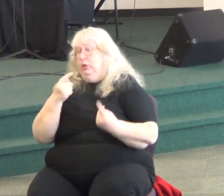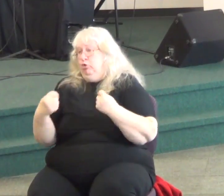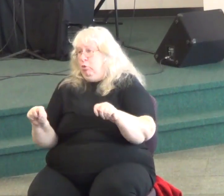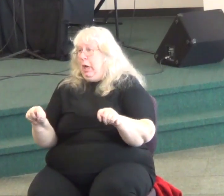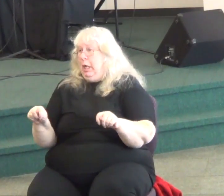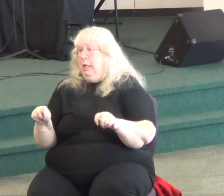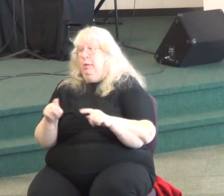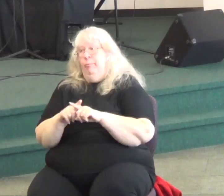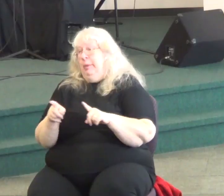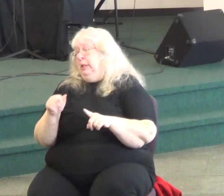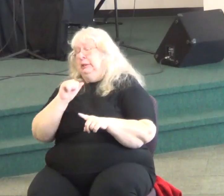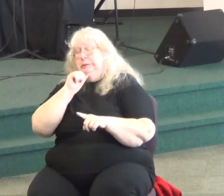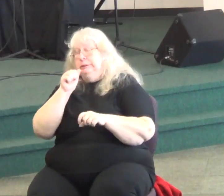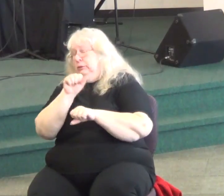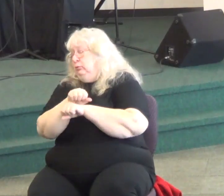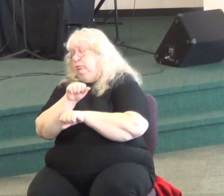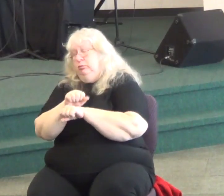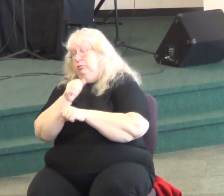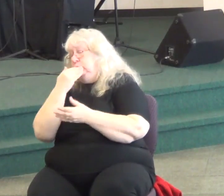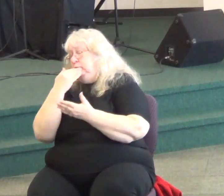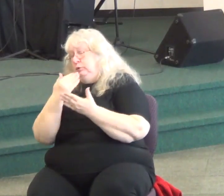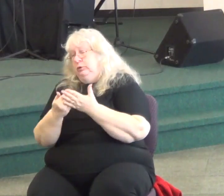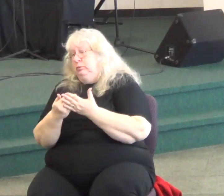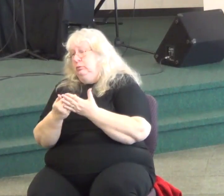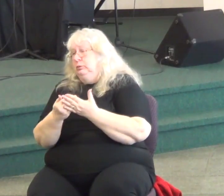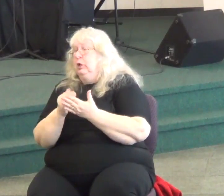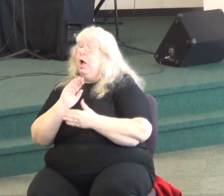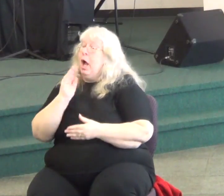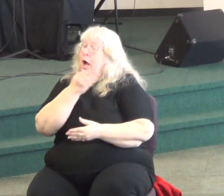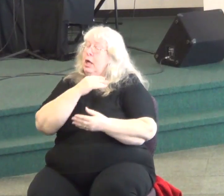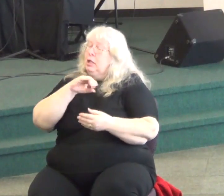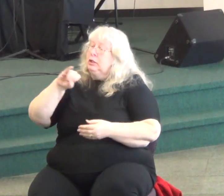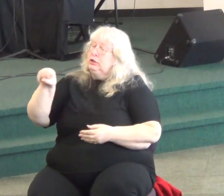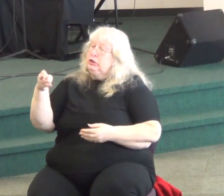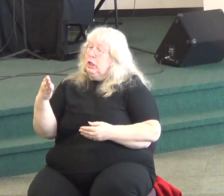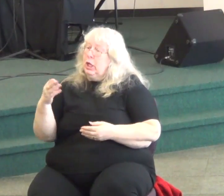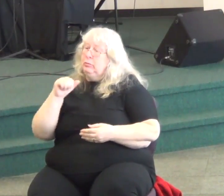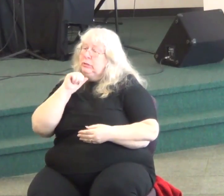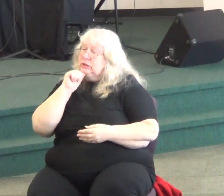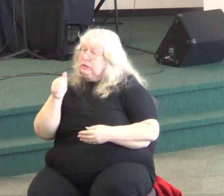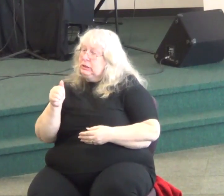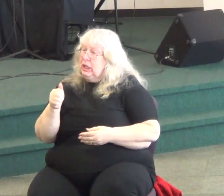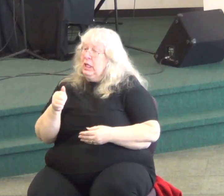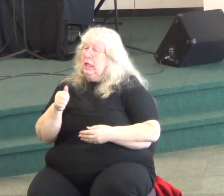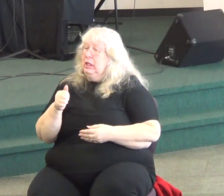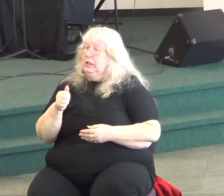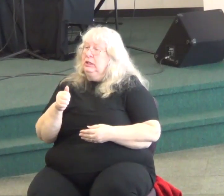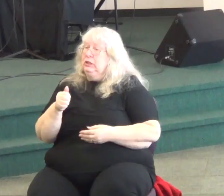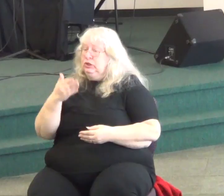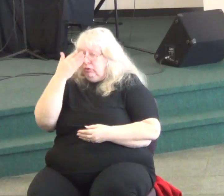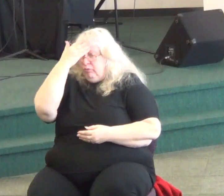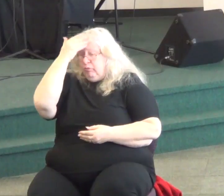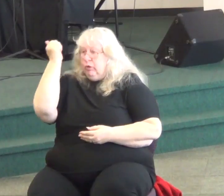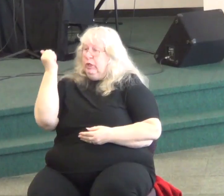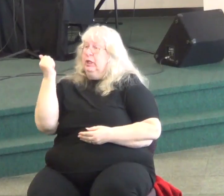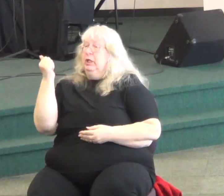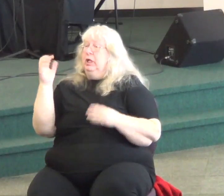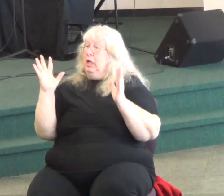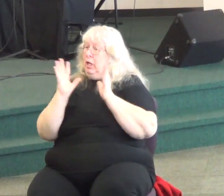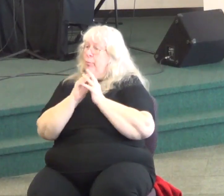Doesn't work too good. Our job is not to forsake the assembly, to meet together, to pray one for another,